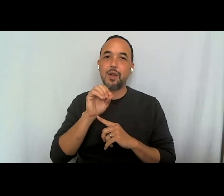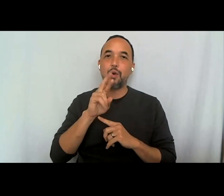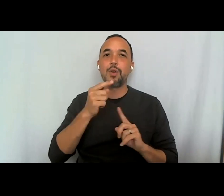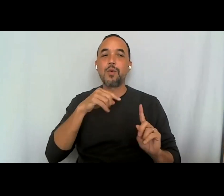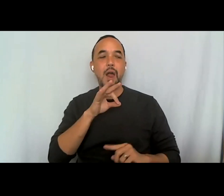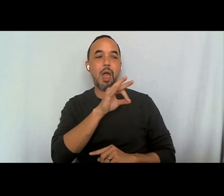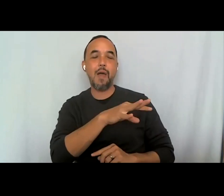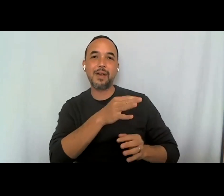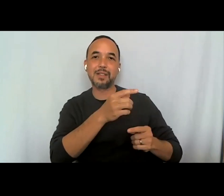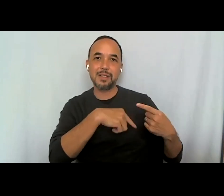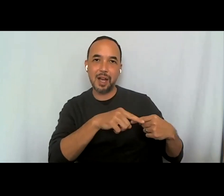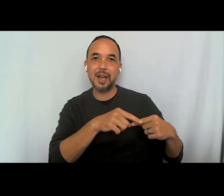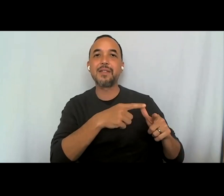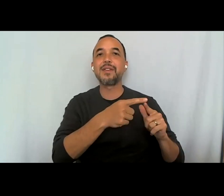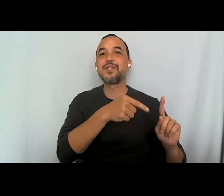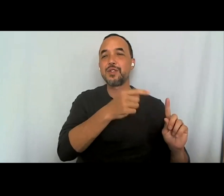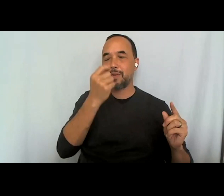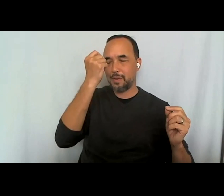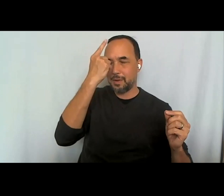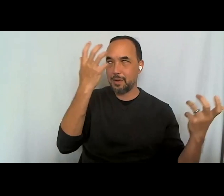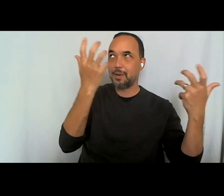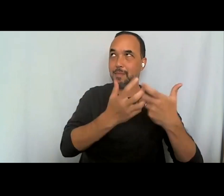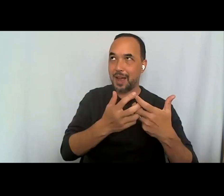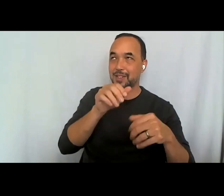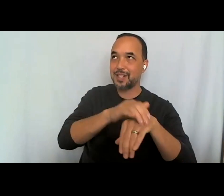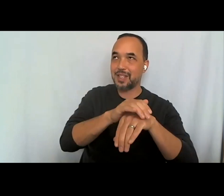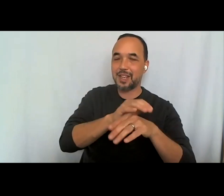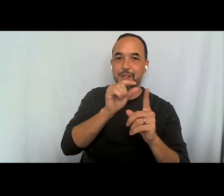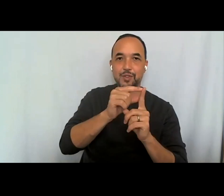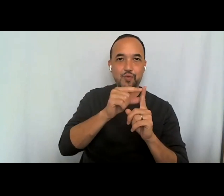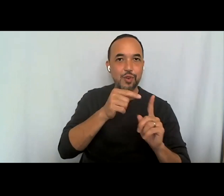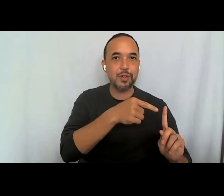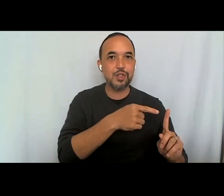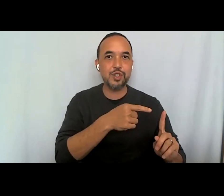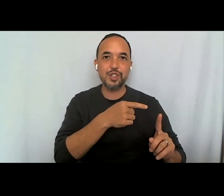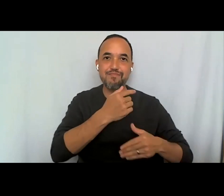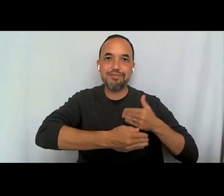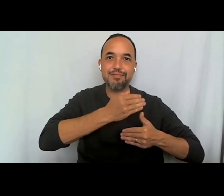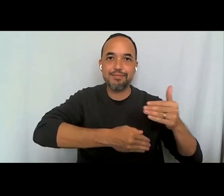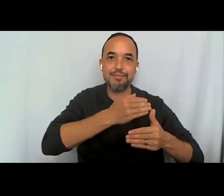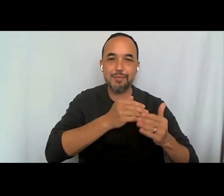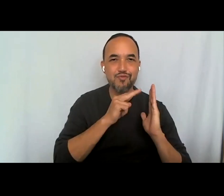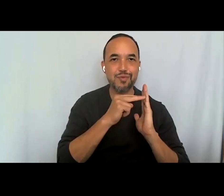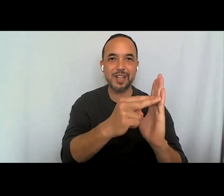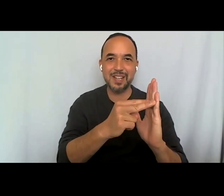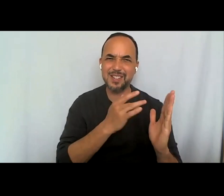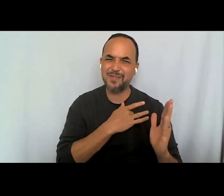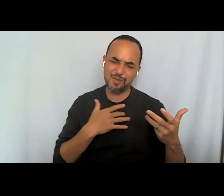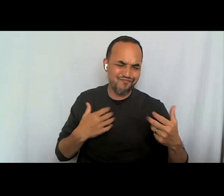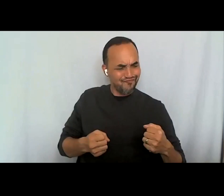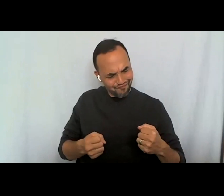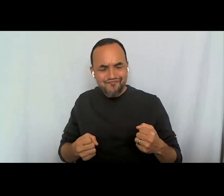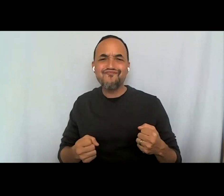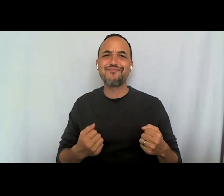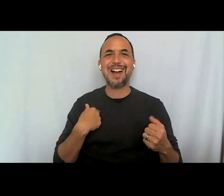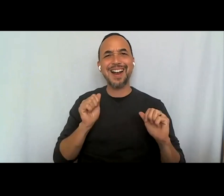word in English. And it supports her continuing on. It gives her a lot of confidence. And I think